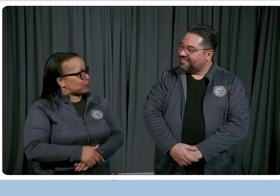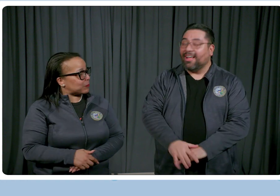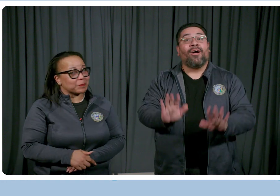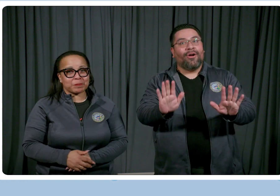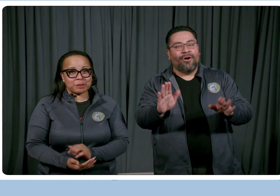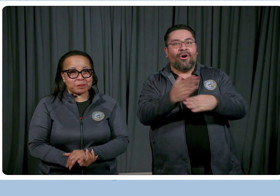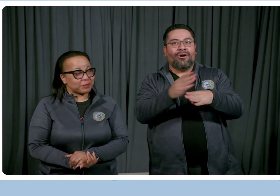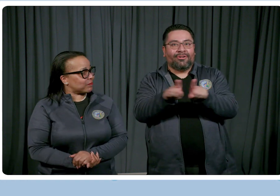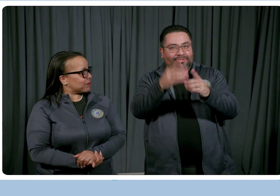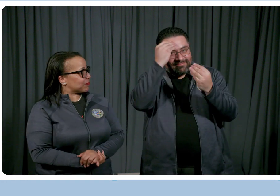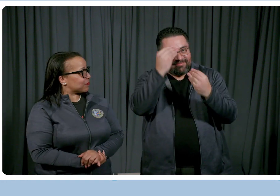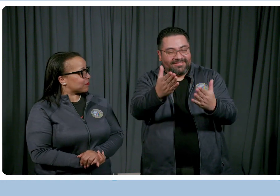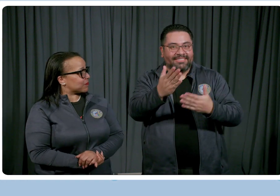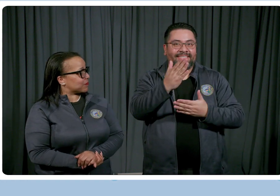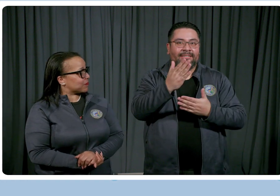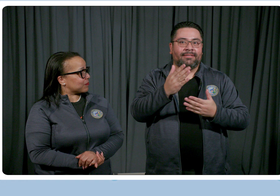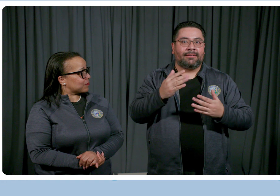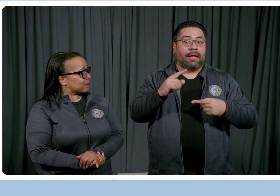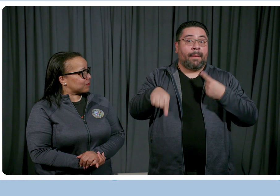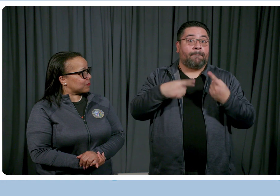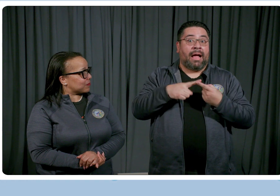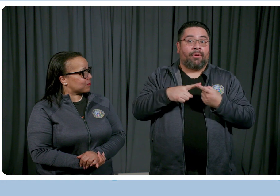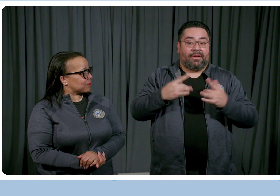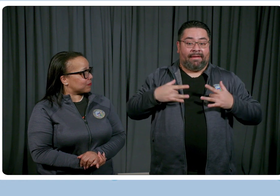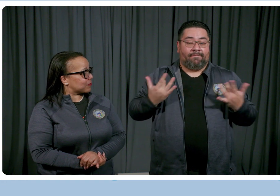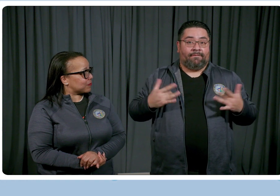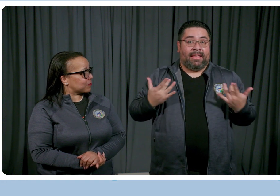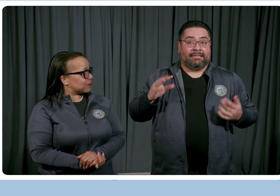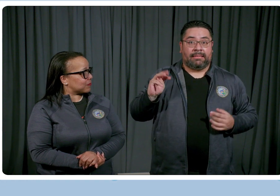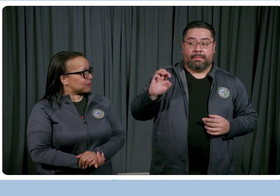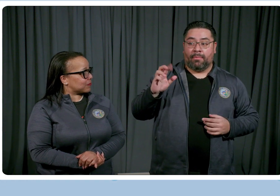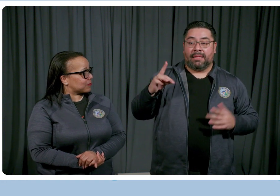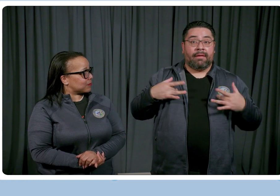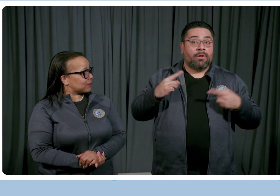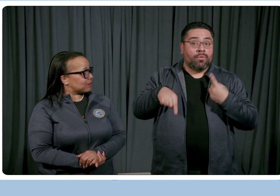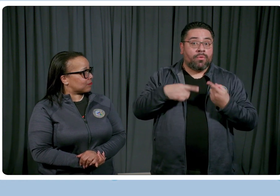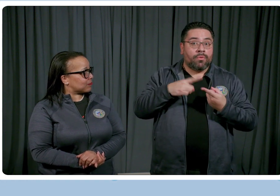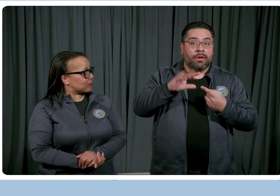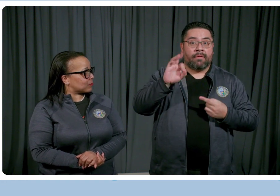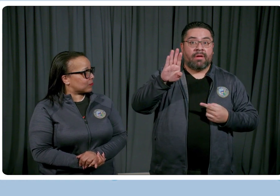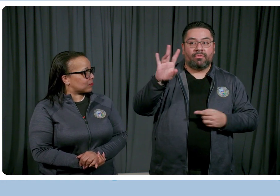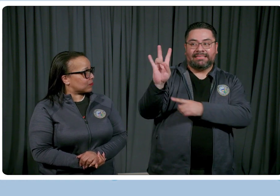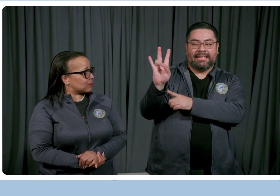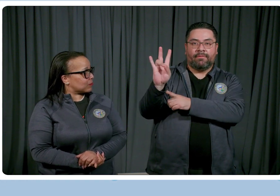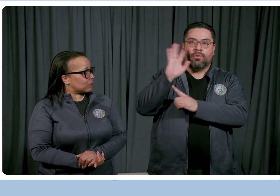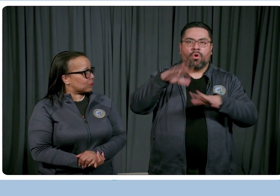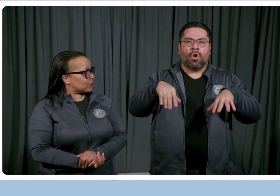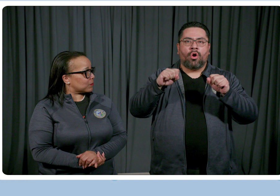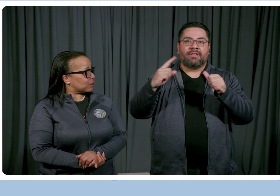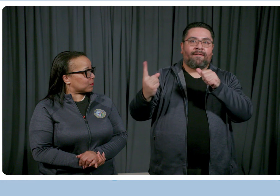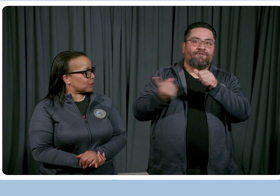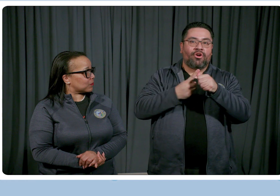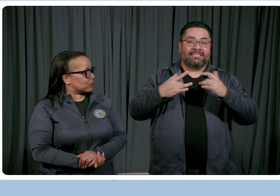Christina. We also want to share some news about an upcoming MOPD event. On February 7th, we